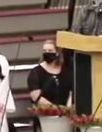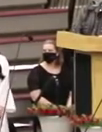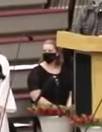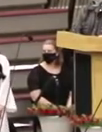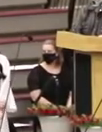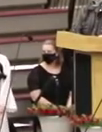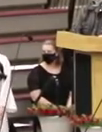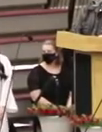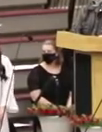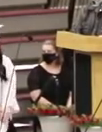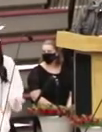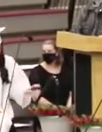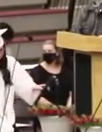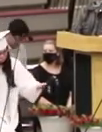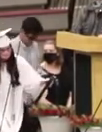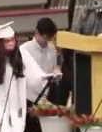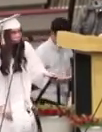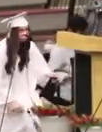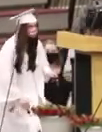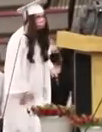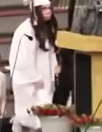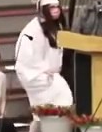Jessica Taylor D'Angelo.